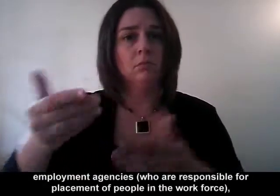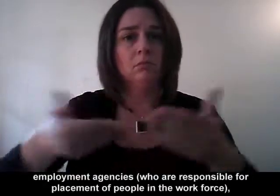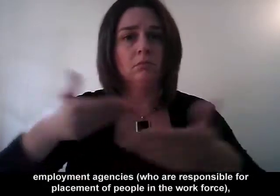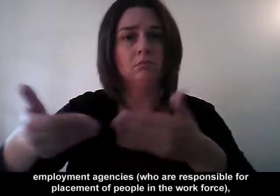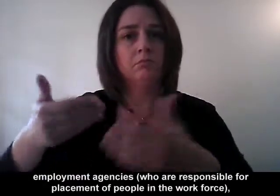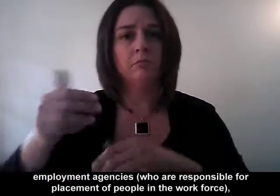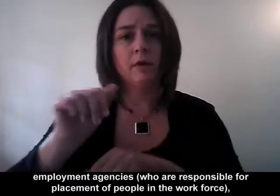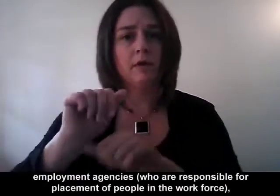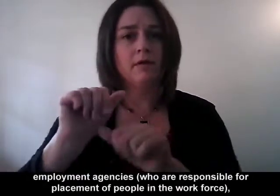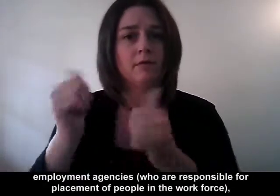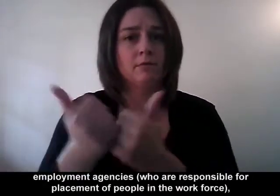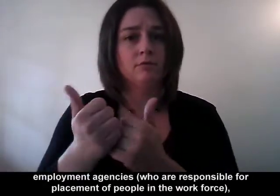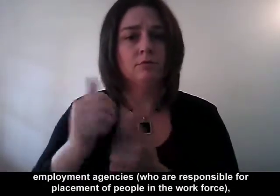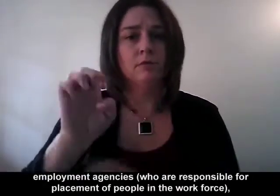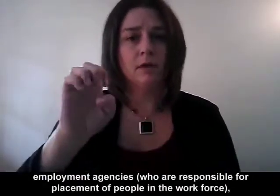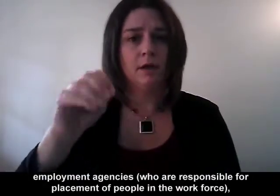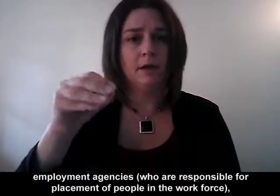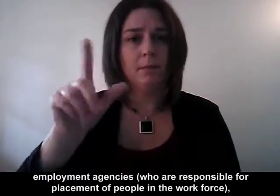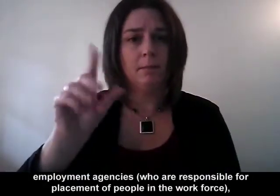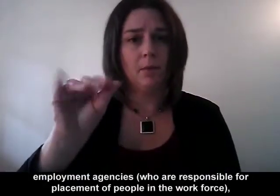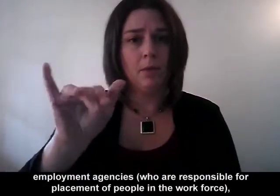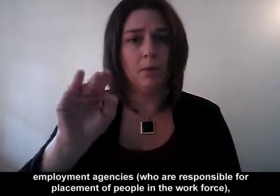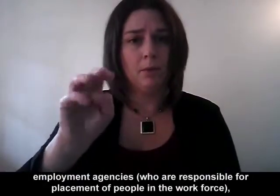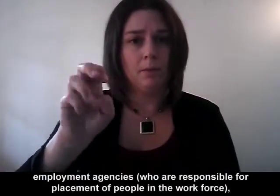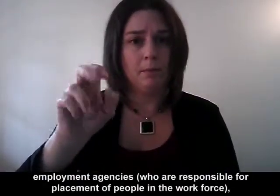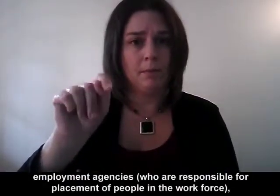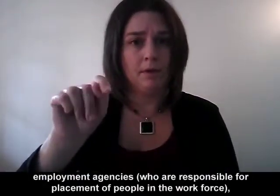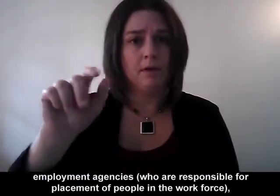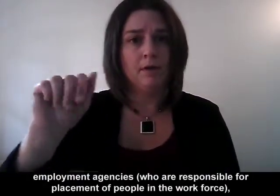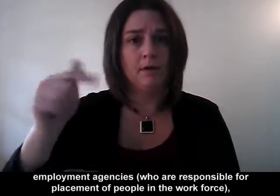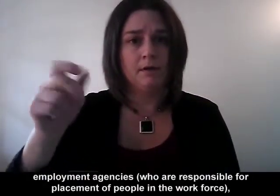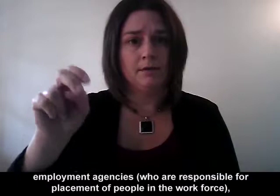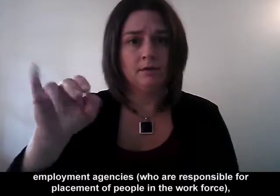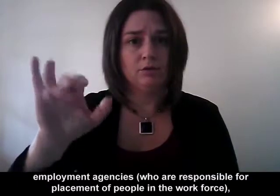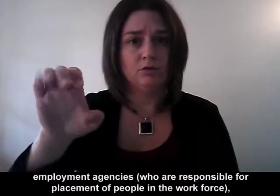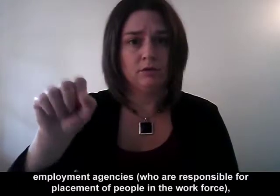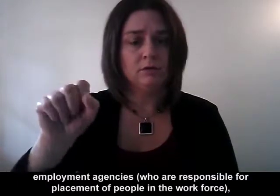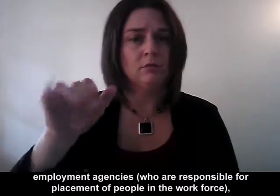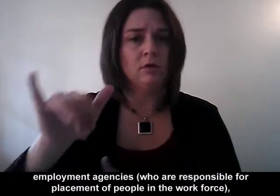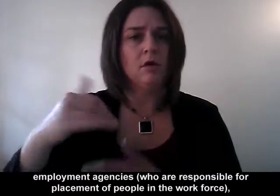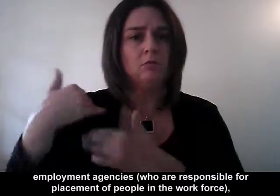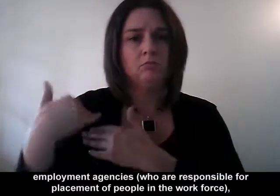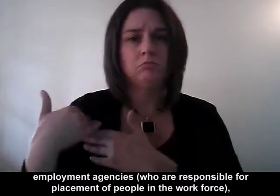employment agencies who are responsible for placement of people in the workforce,